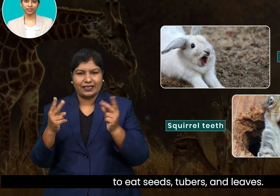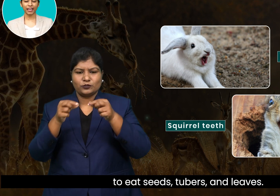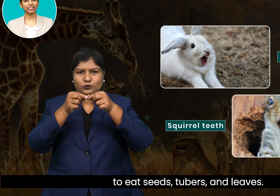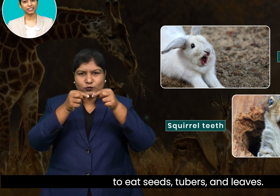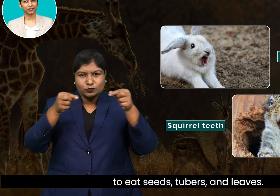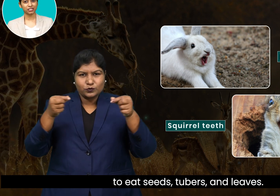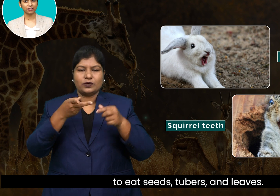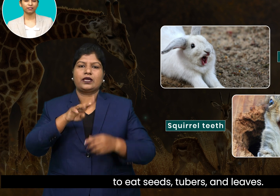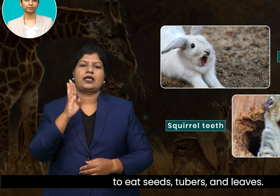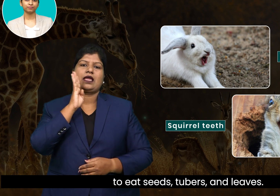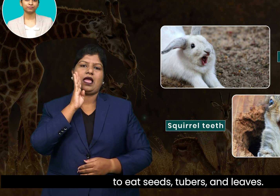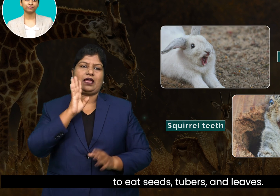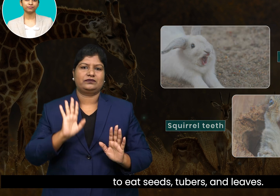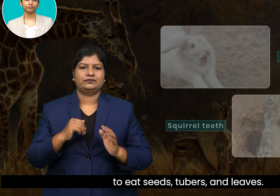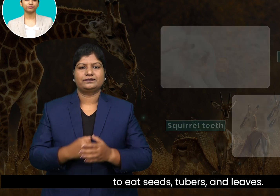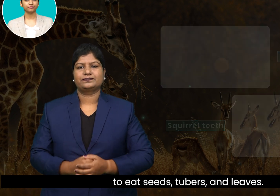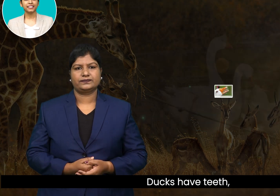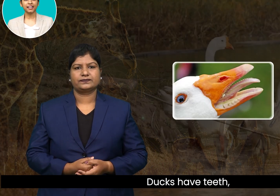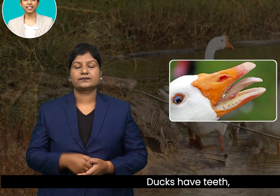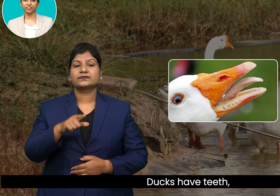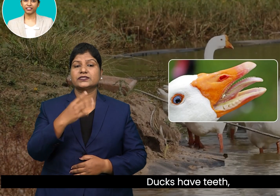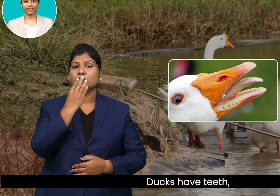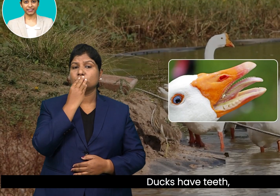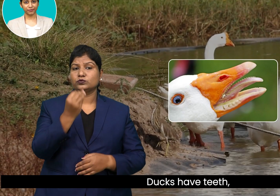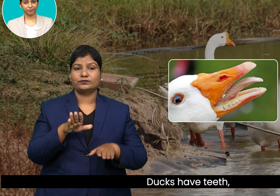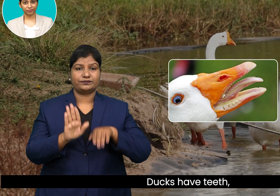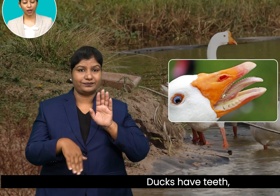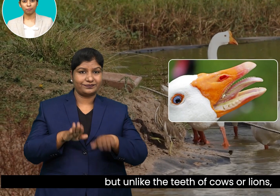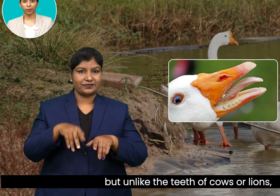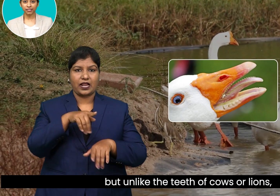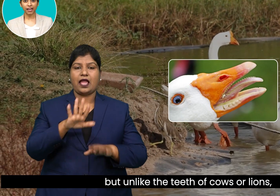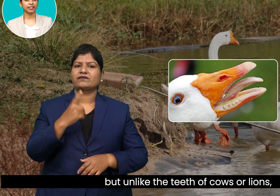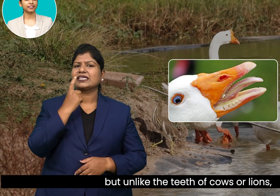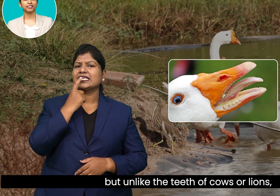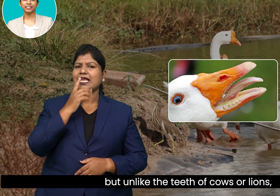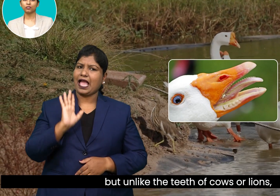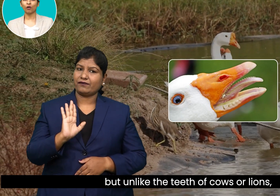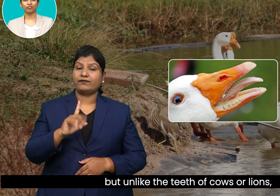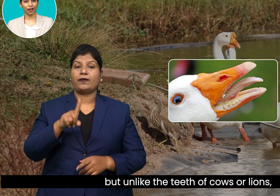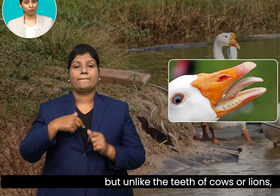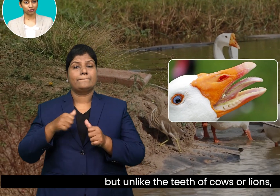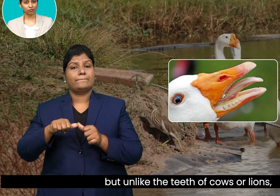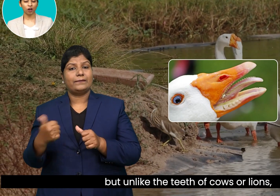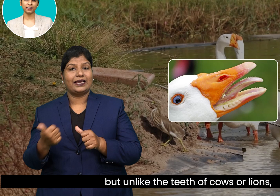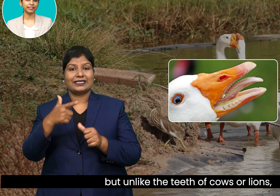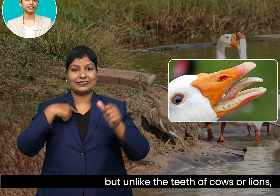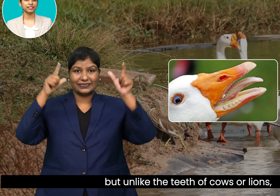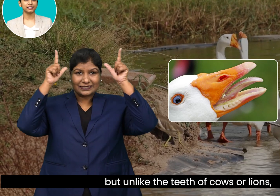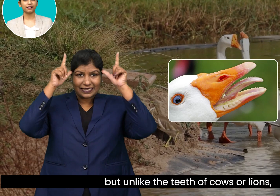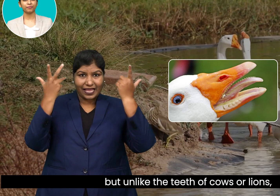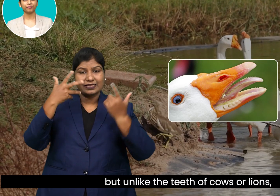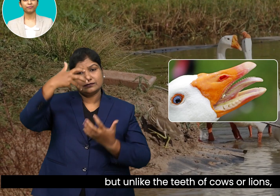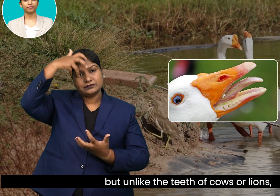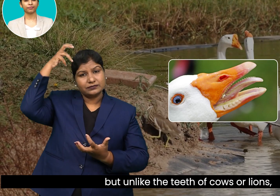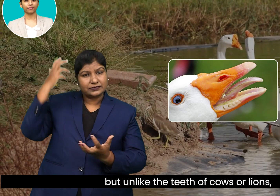tubers, and leaves. Ducks have teeth, but unlike the teeth of cows or